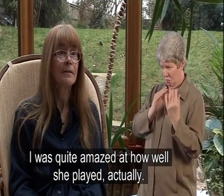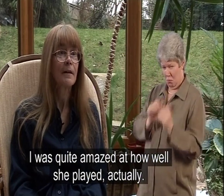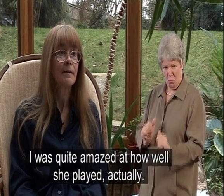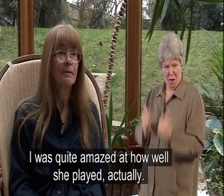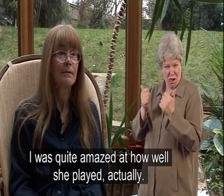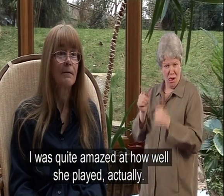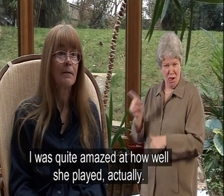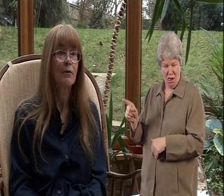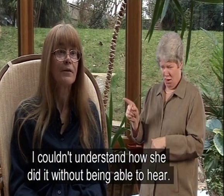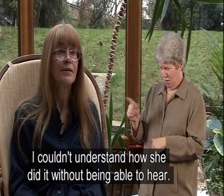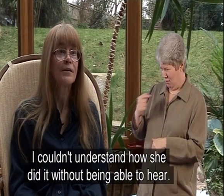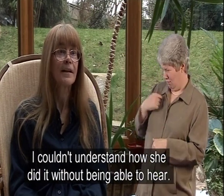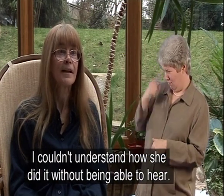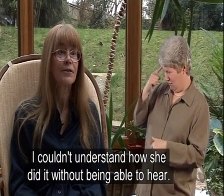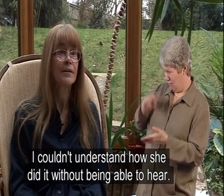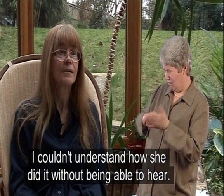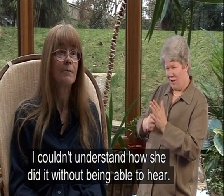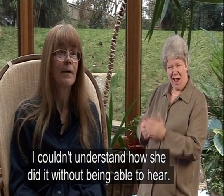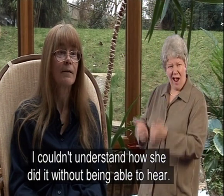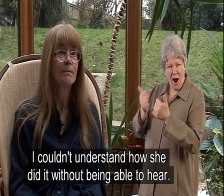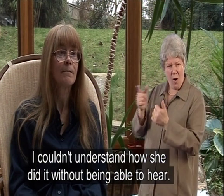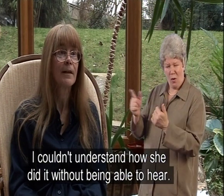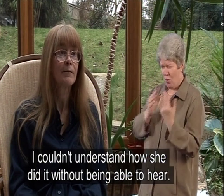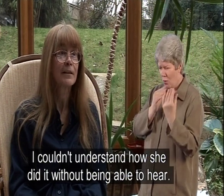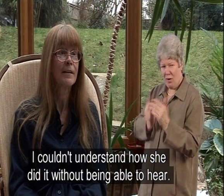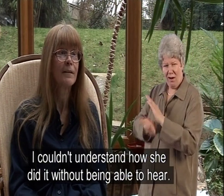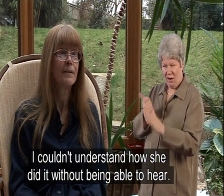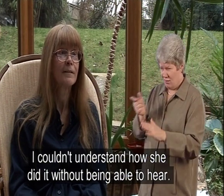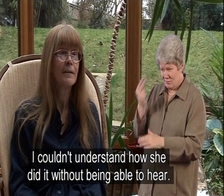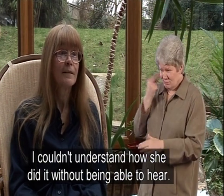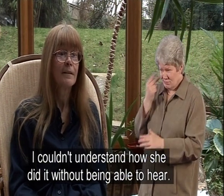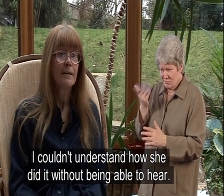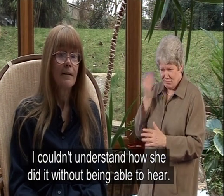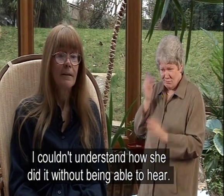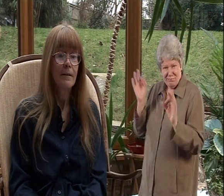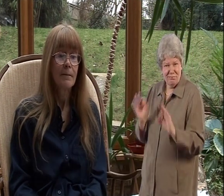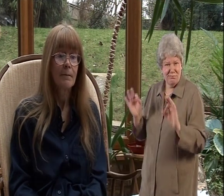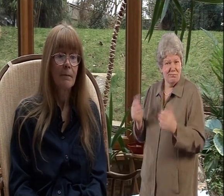actually. I couldn't understand how she did it without being able to hear.